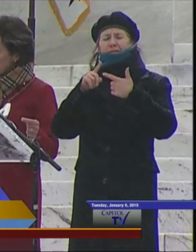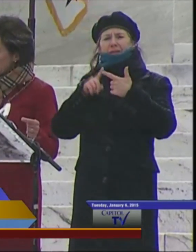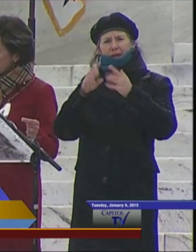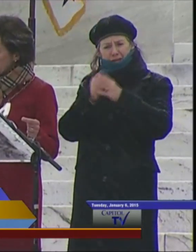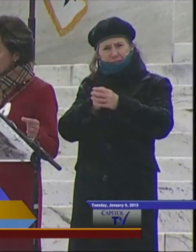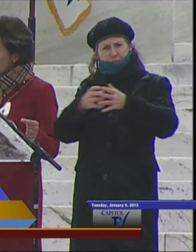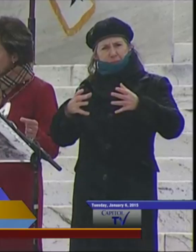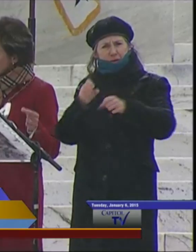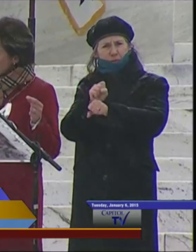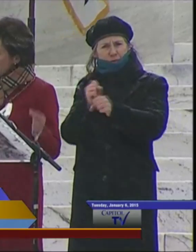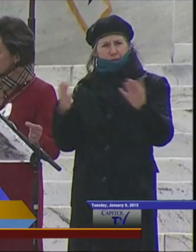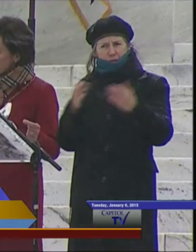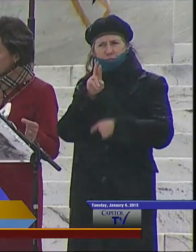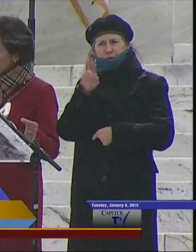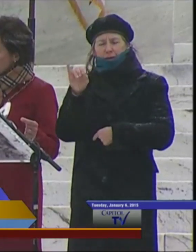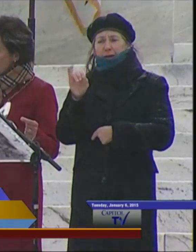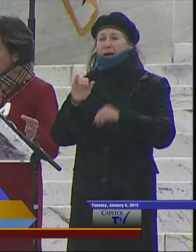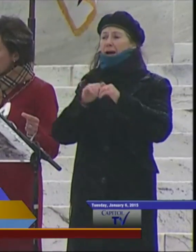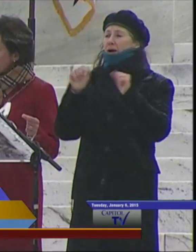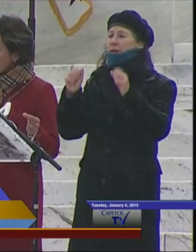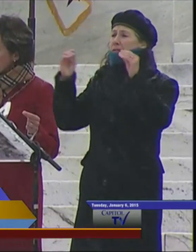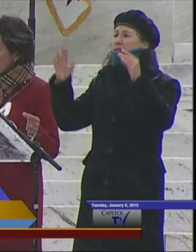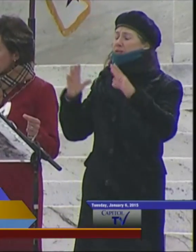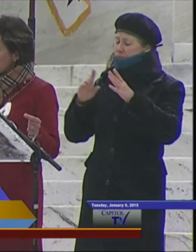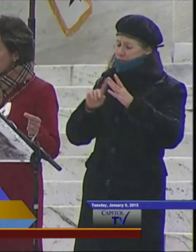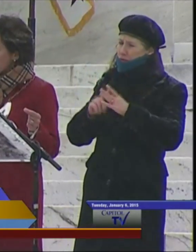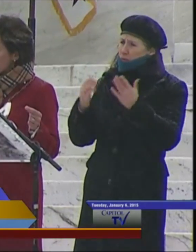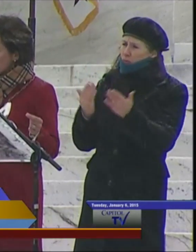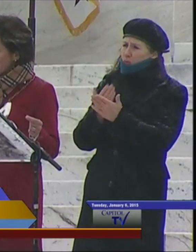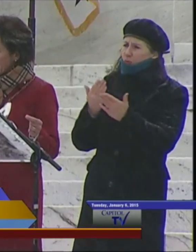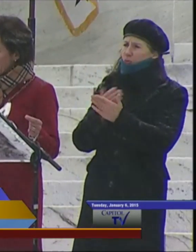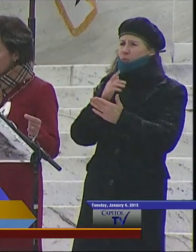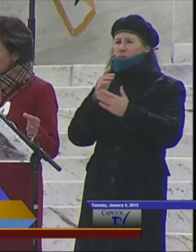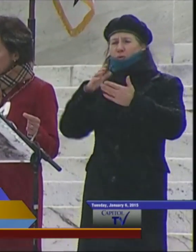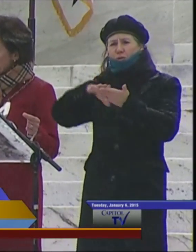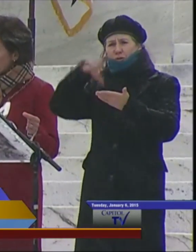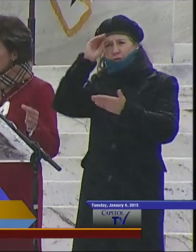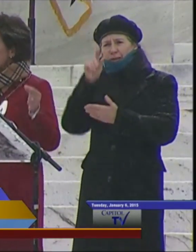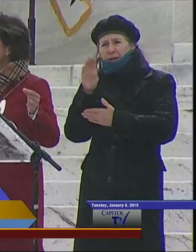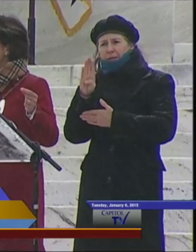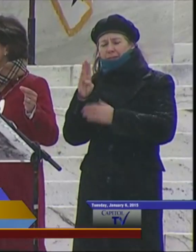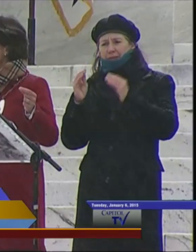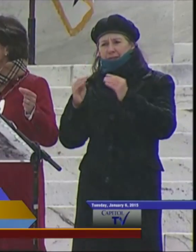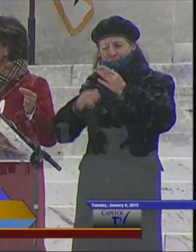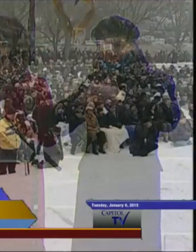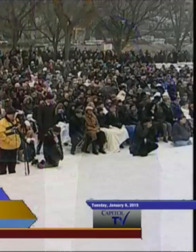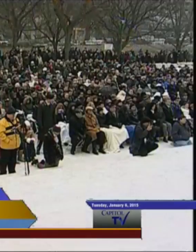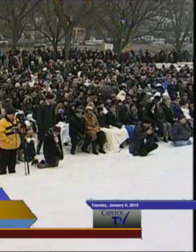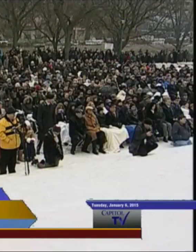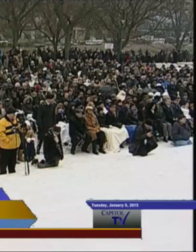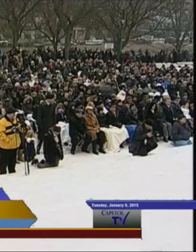in Rhode Island? How can our educators create cutting-edge laboratories of learning where we teach the next generation